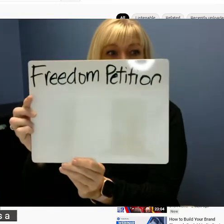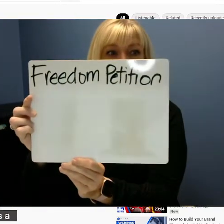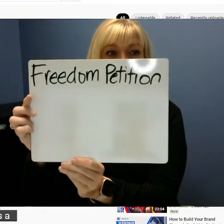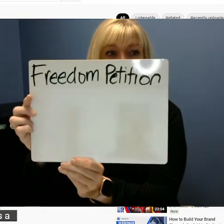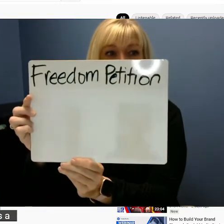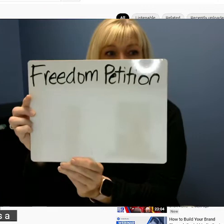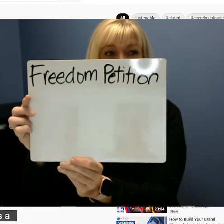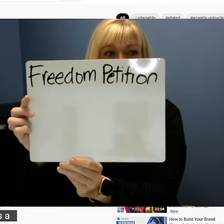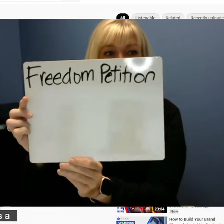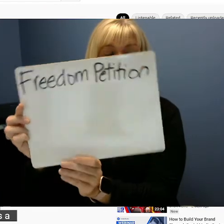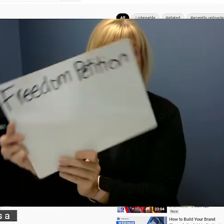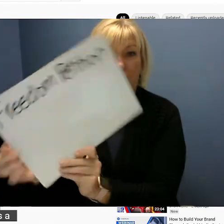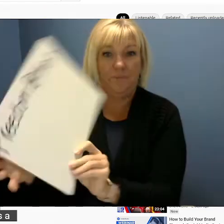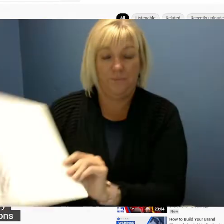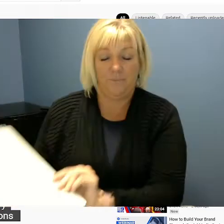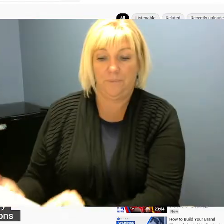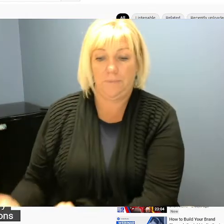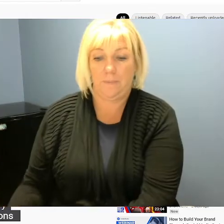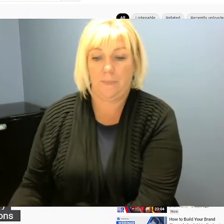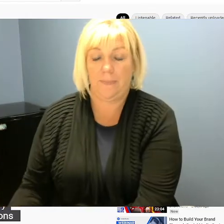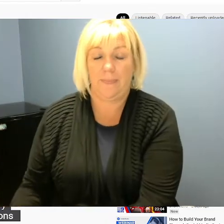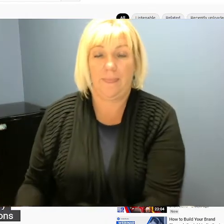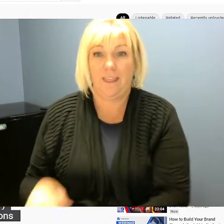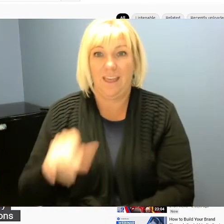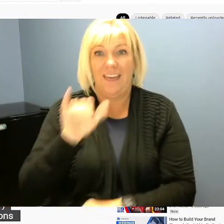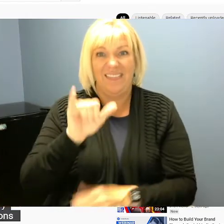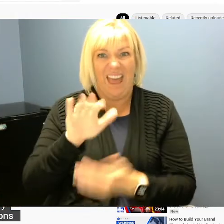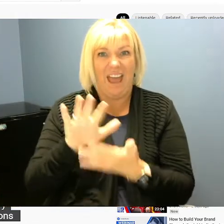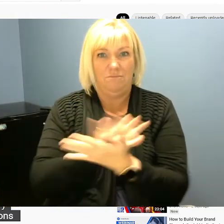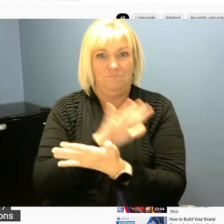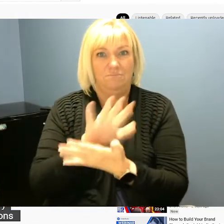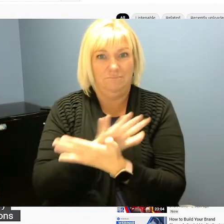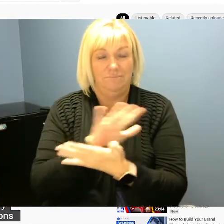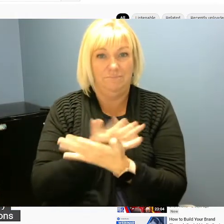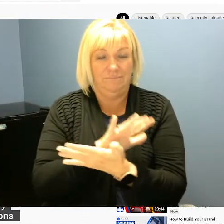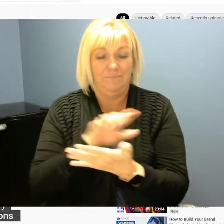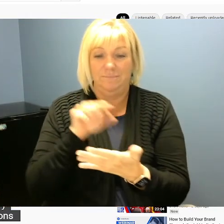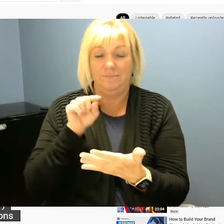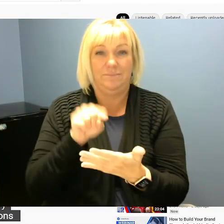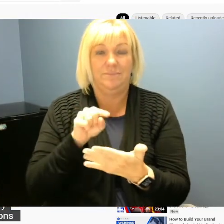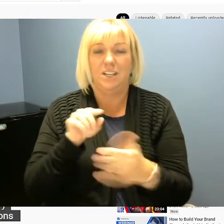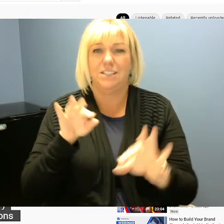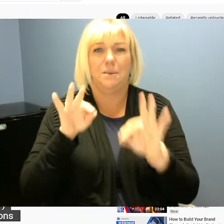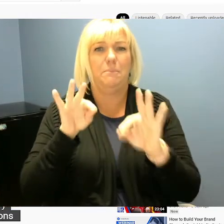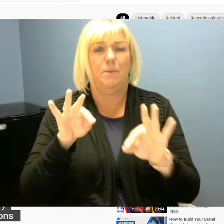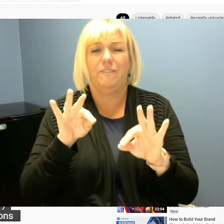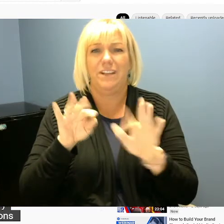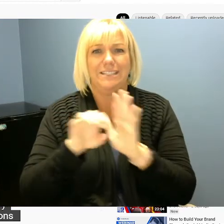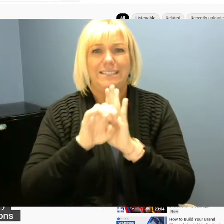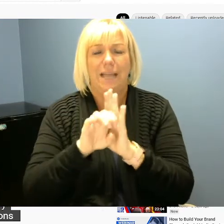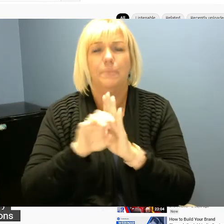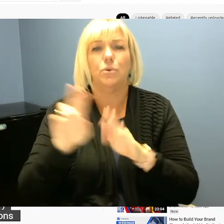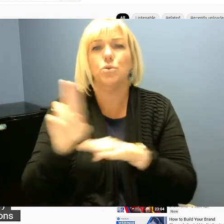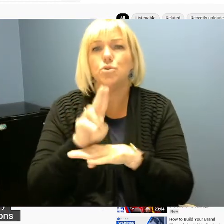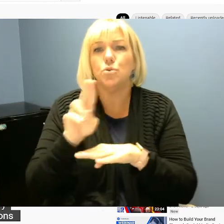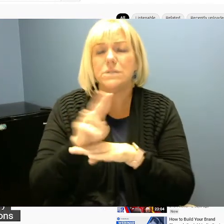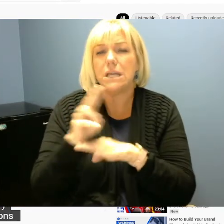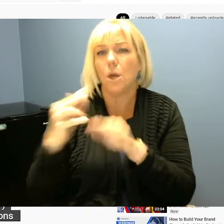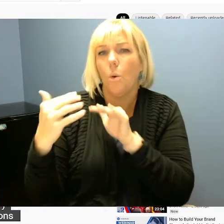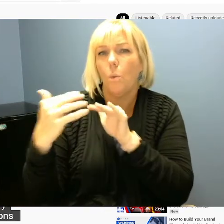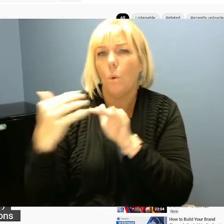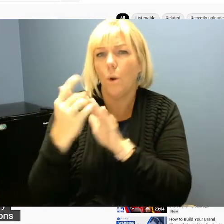others is a perfect example of using that revolutionary rhetoric, but then also